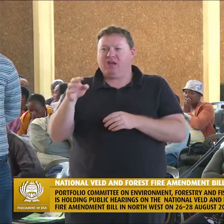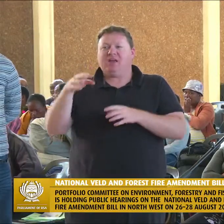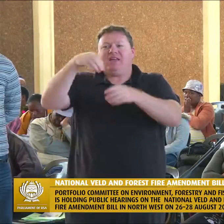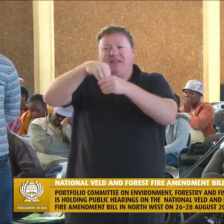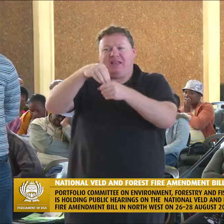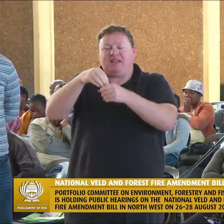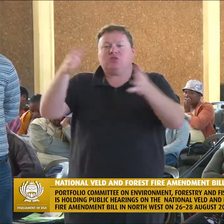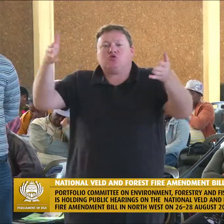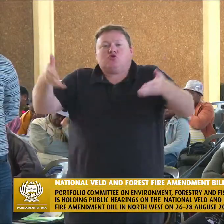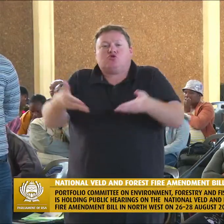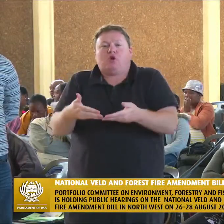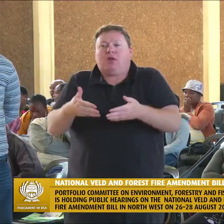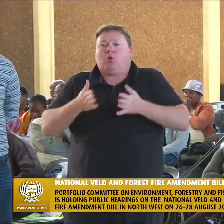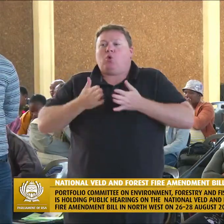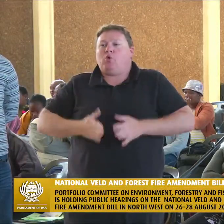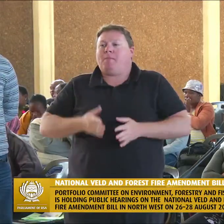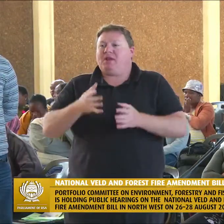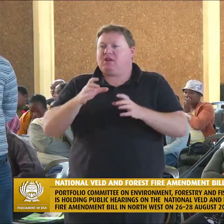a